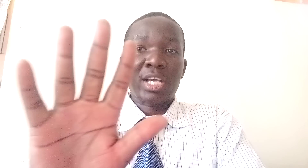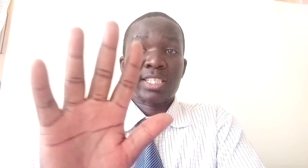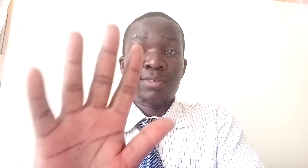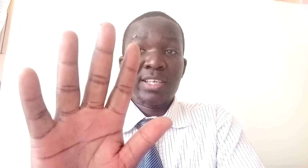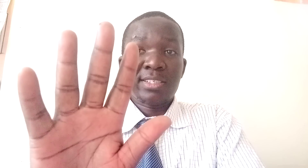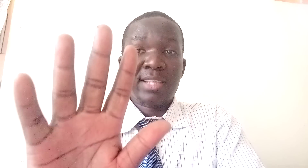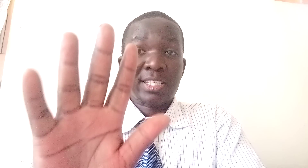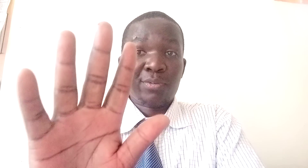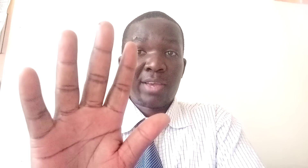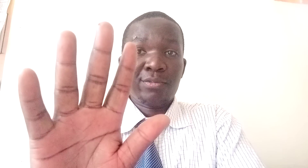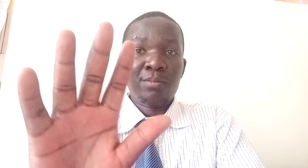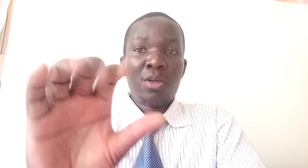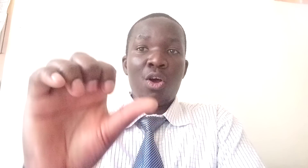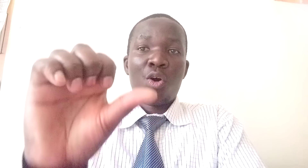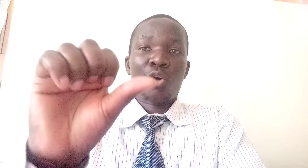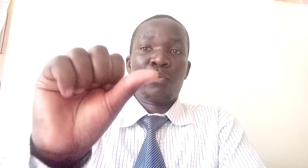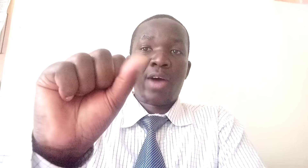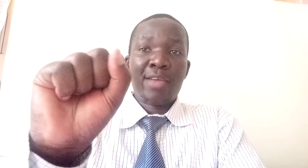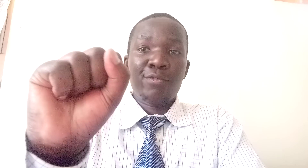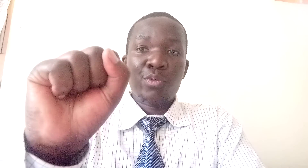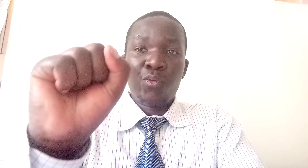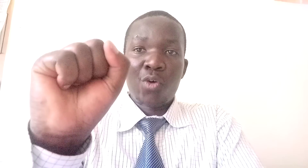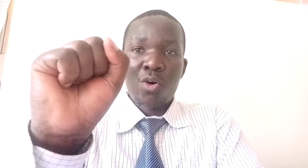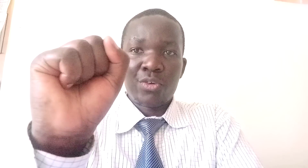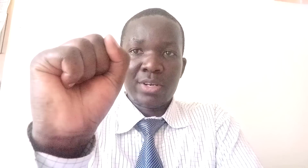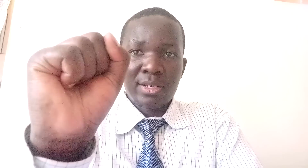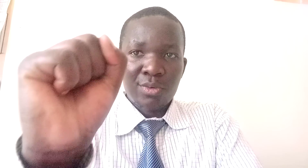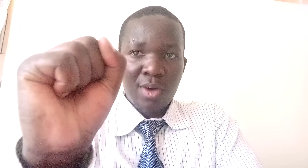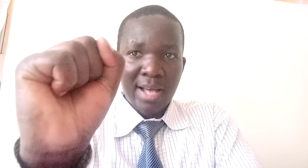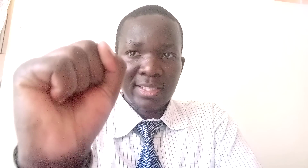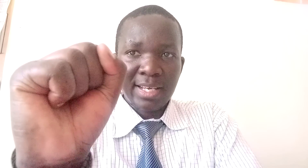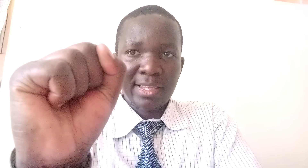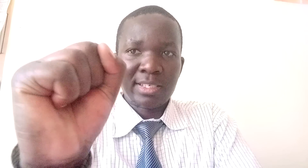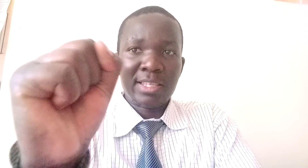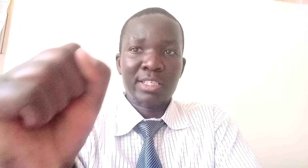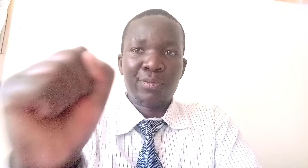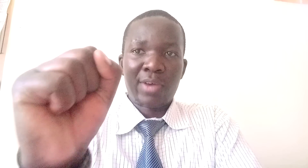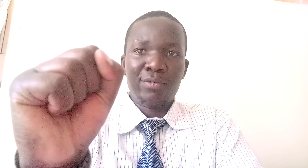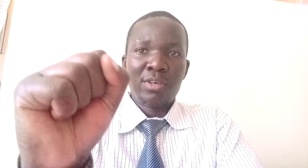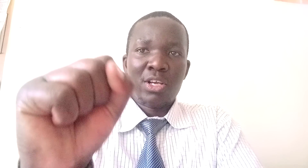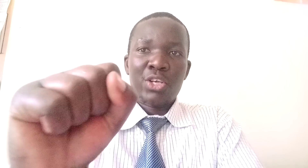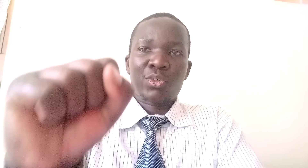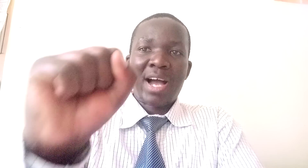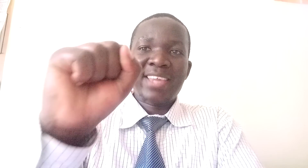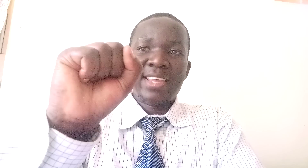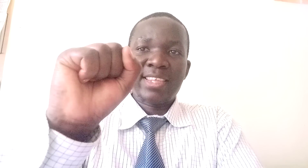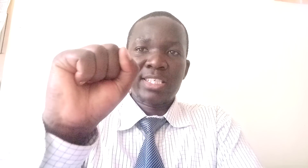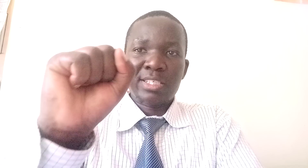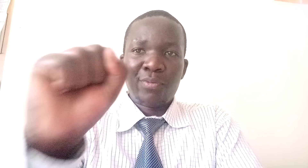Just give this, that's 5. Or 5, you fold your hands like this. This is 5. So either this is